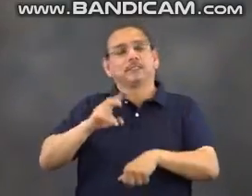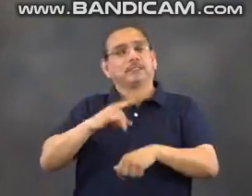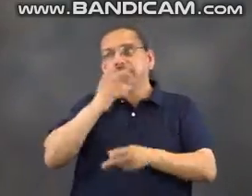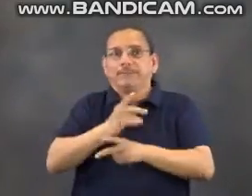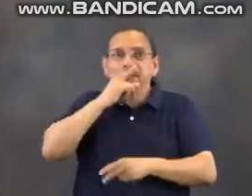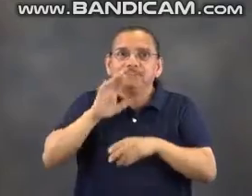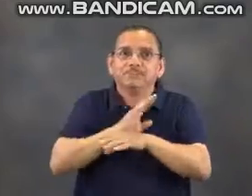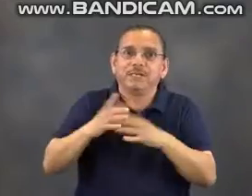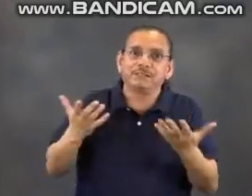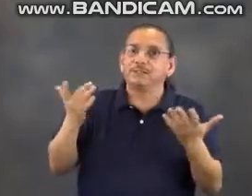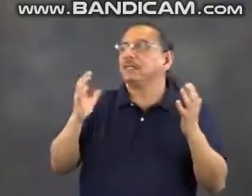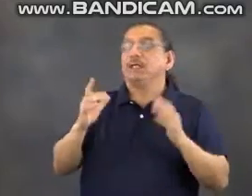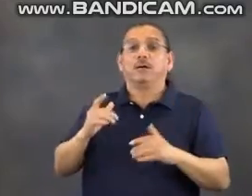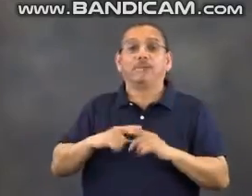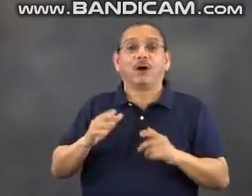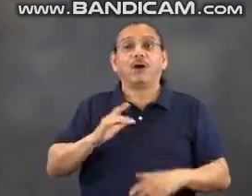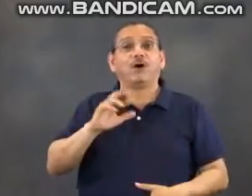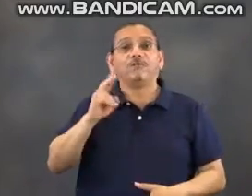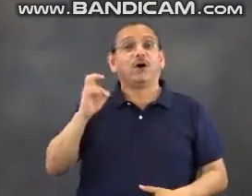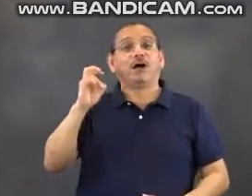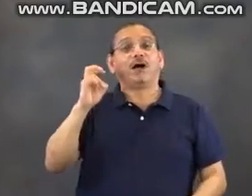Usually my children would be bouncing up and down in the back.